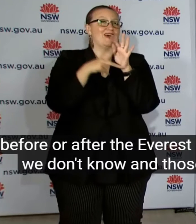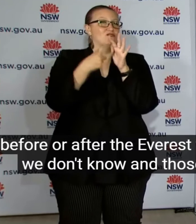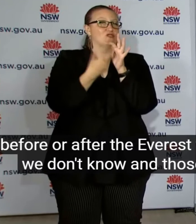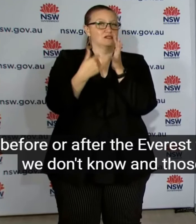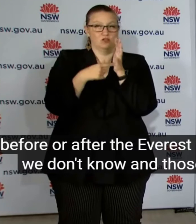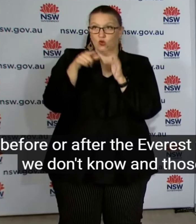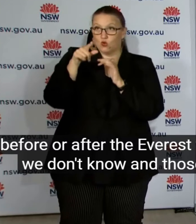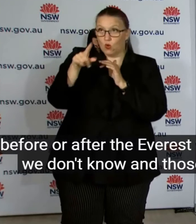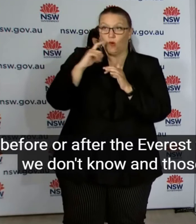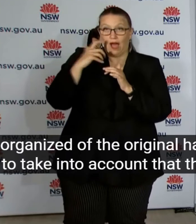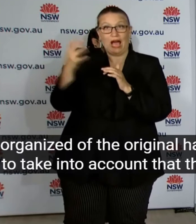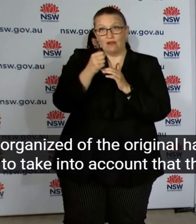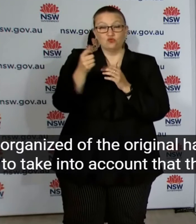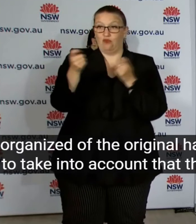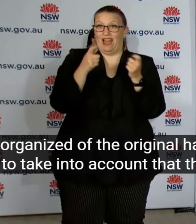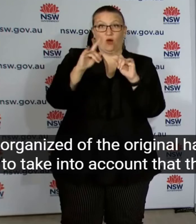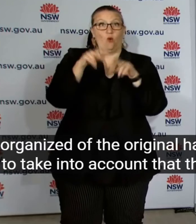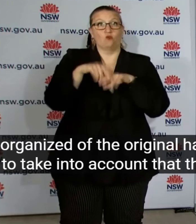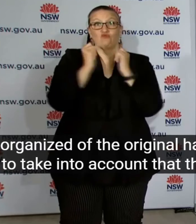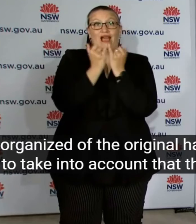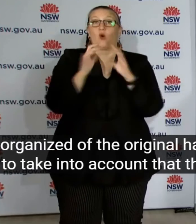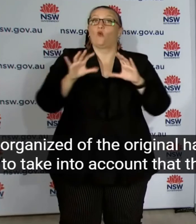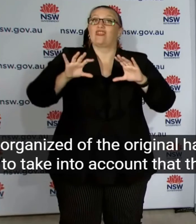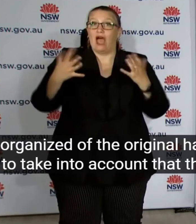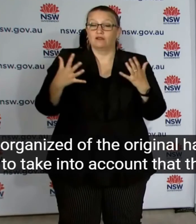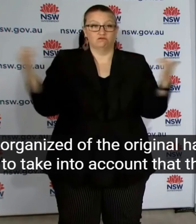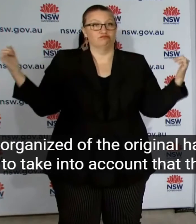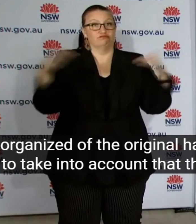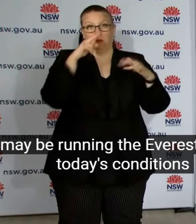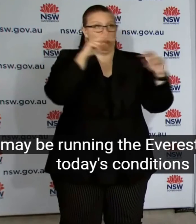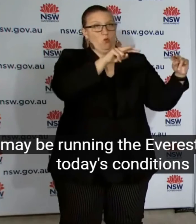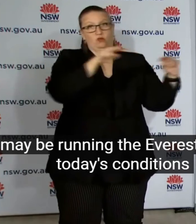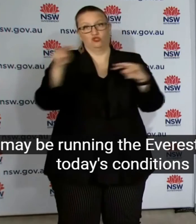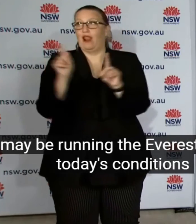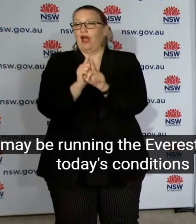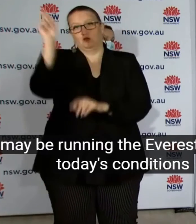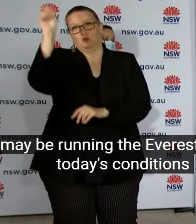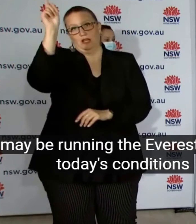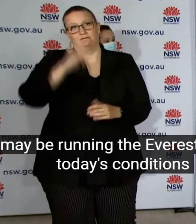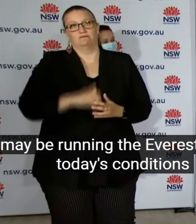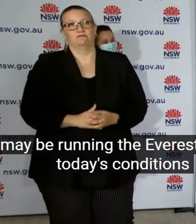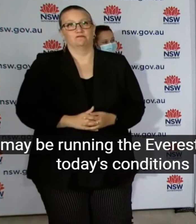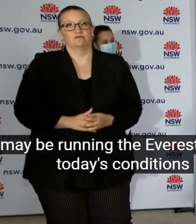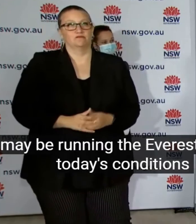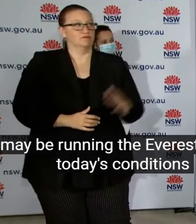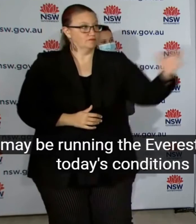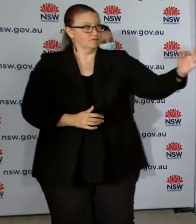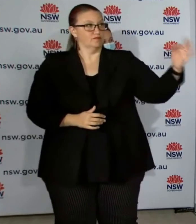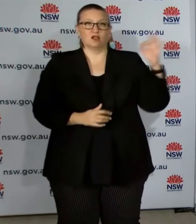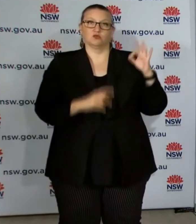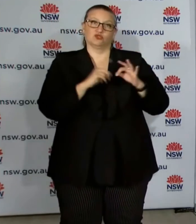running their Everest under today's conditions. Mr. Hazzard, if I could ask you a question. businesses say they need to know